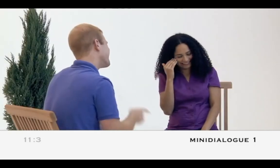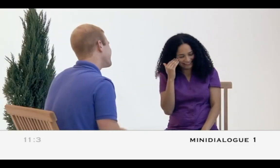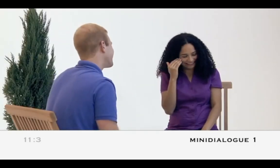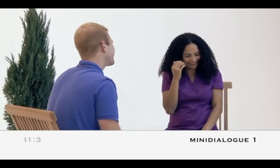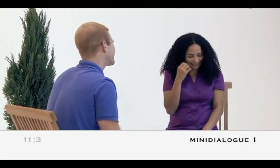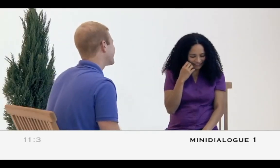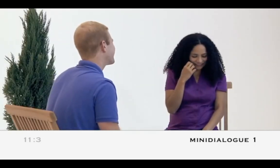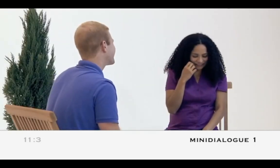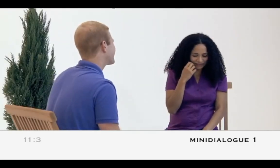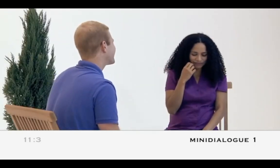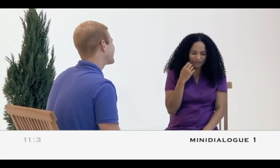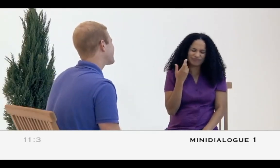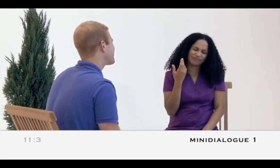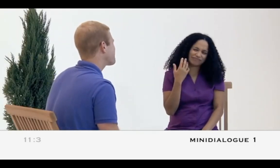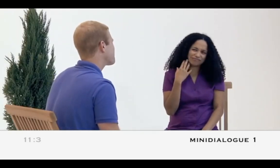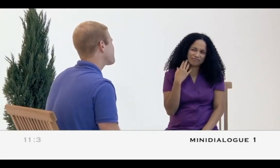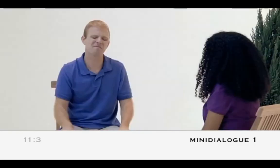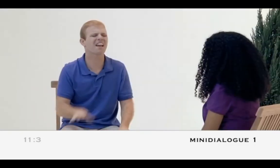And if you worry easily,